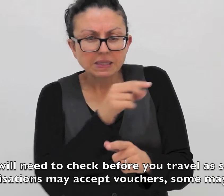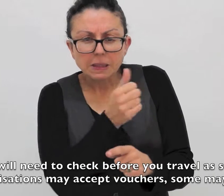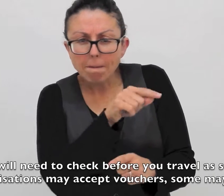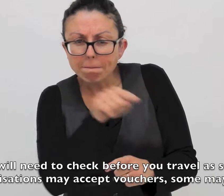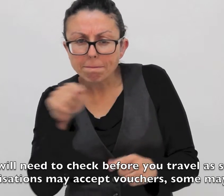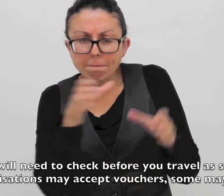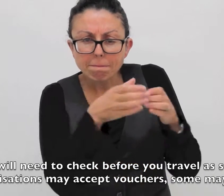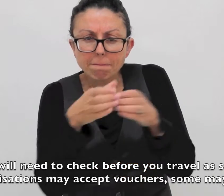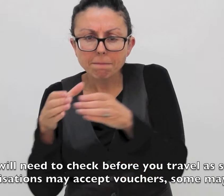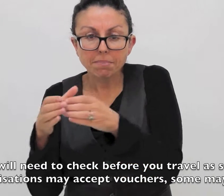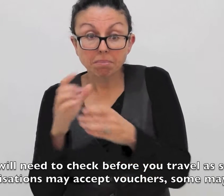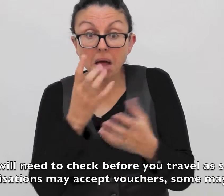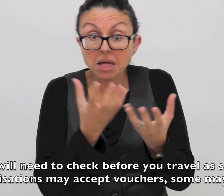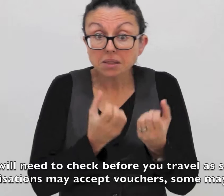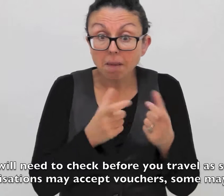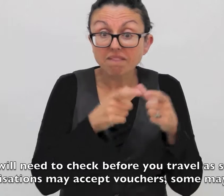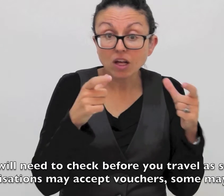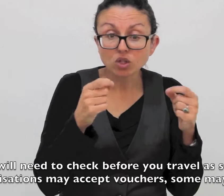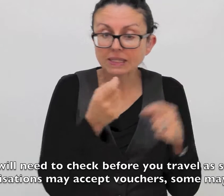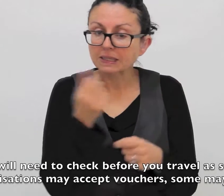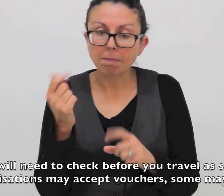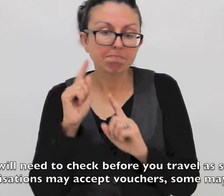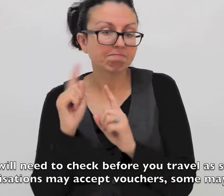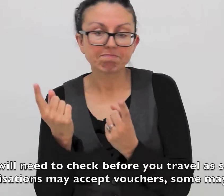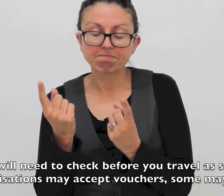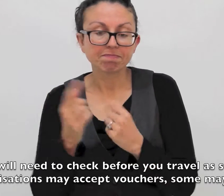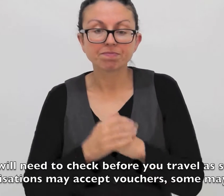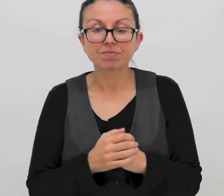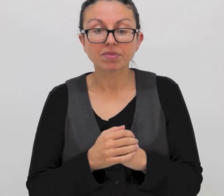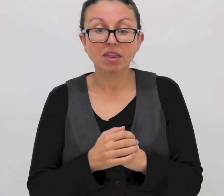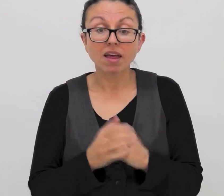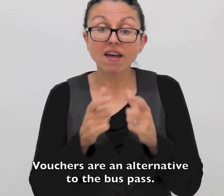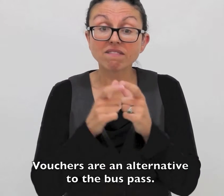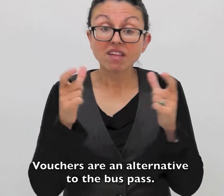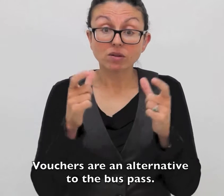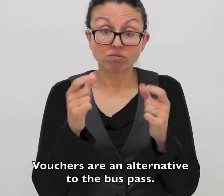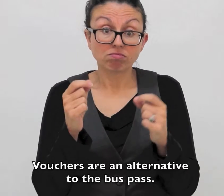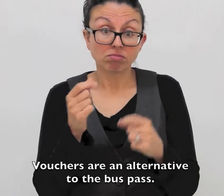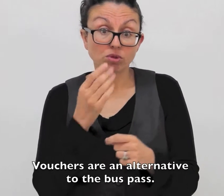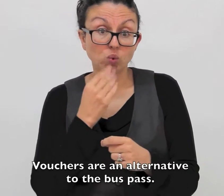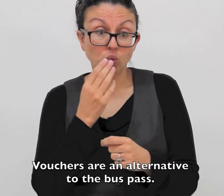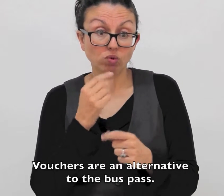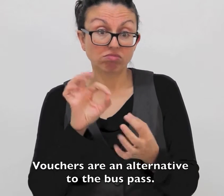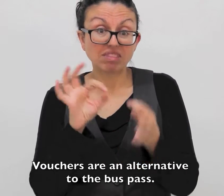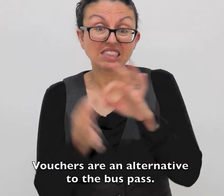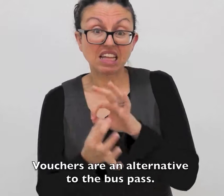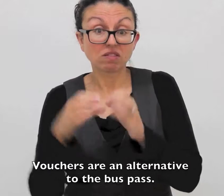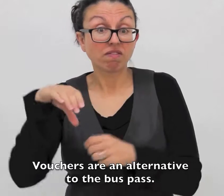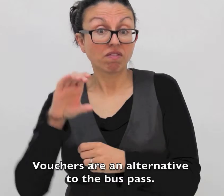travel, as some organisations may accept vouchers and some may not. Vouchers are an